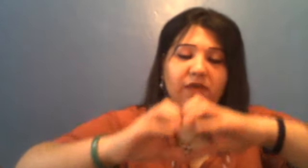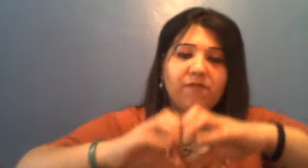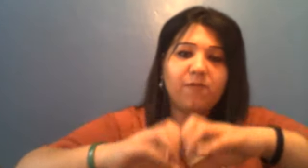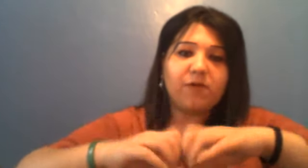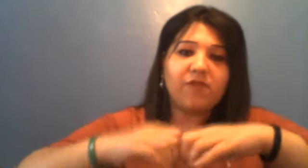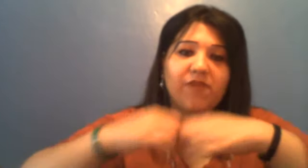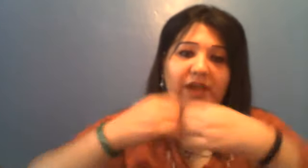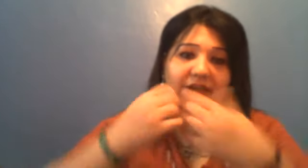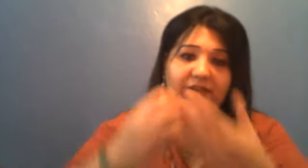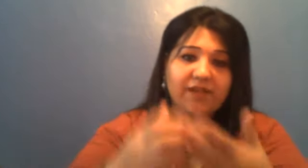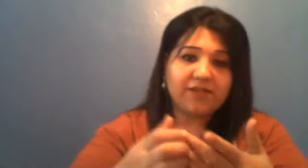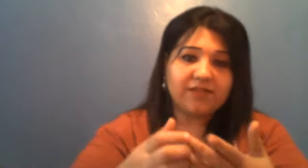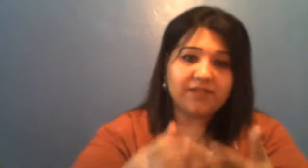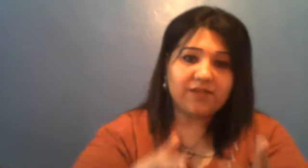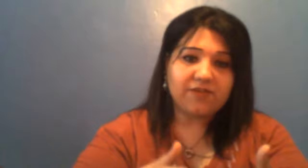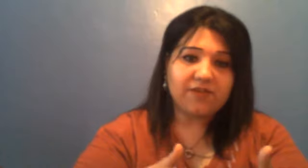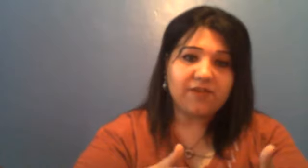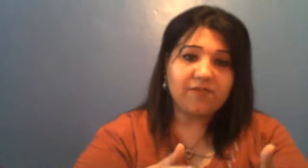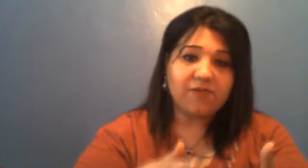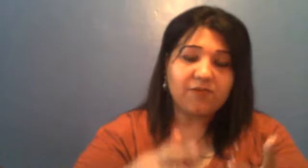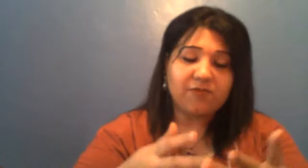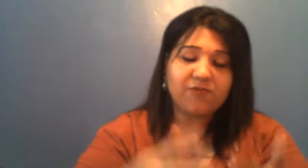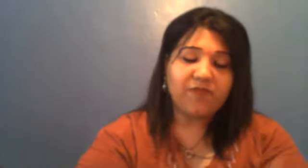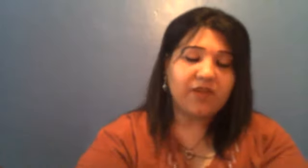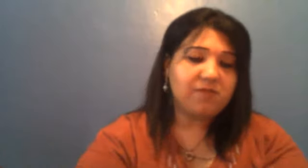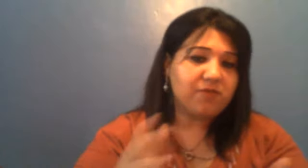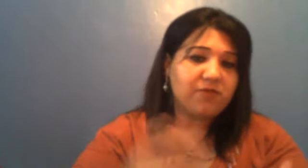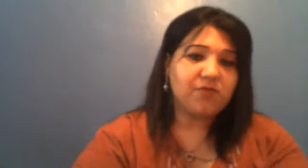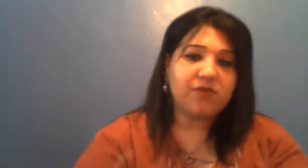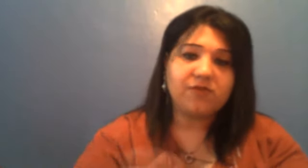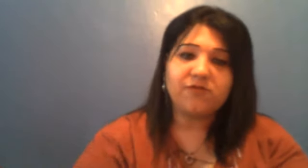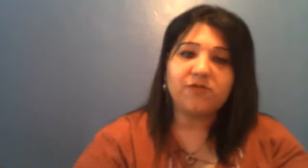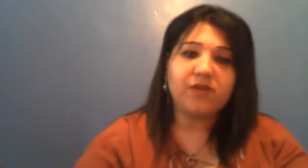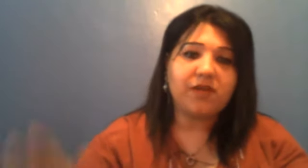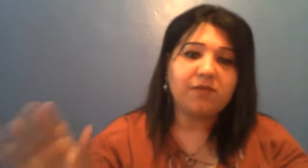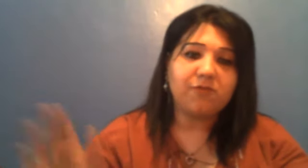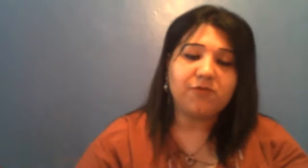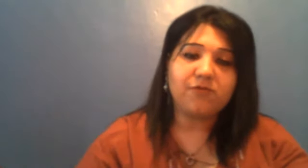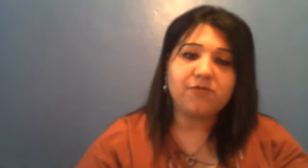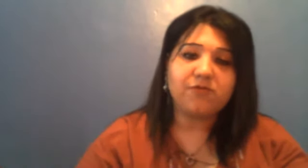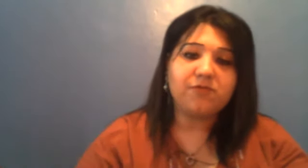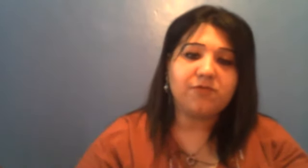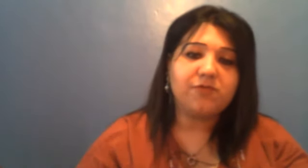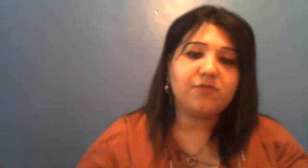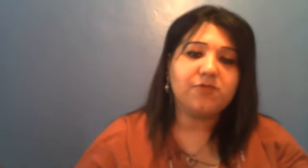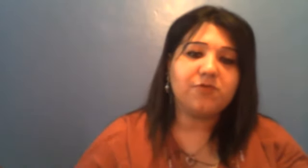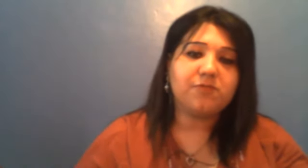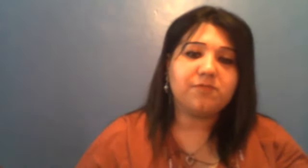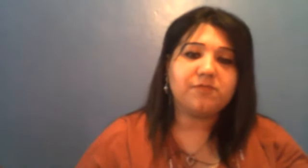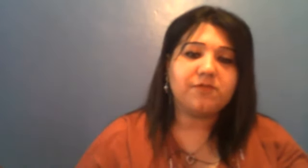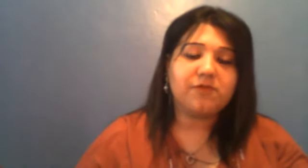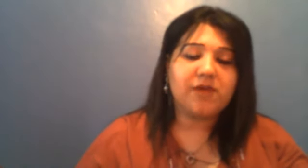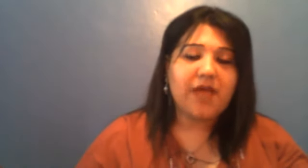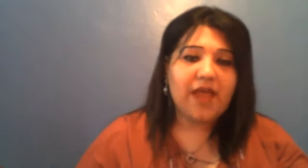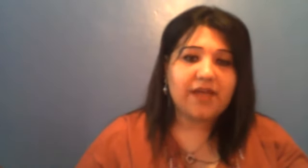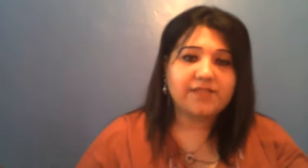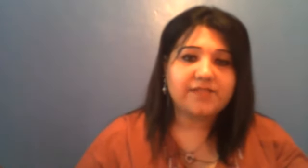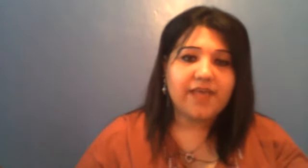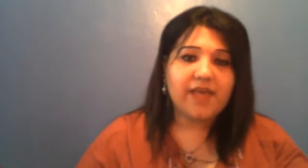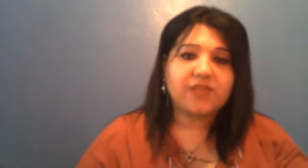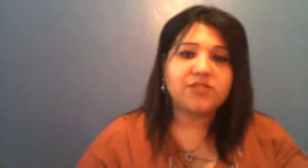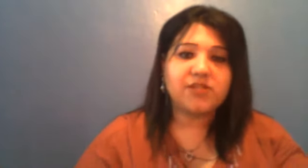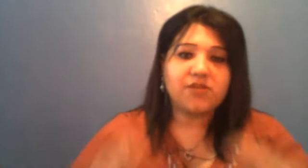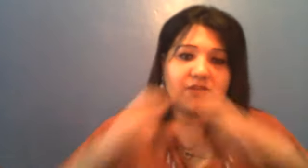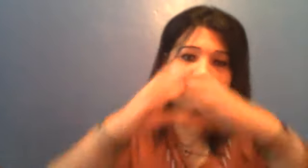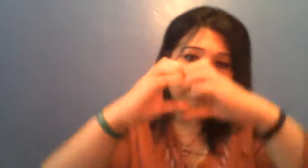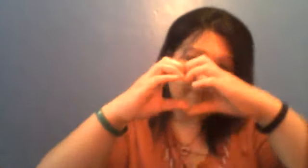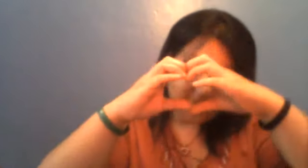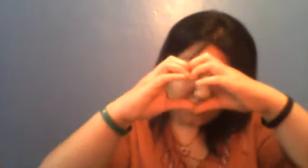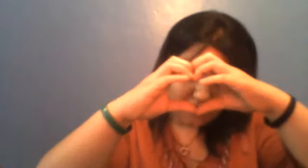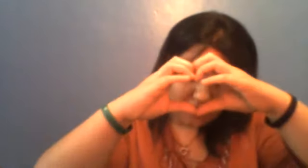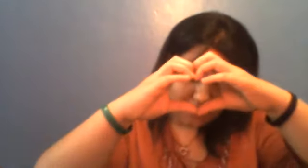if you want to write it, share the love on Facebook, Twitter, Instagram, on YouTube. know, hashtag share the love. Like that.